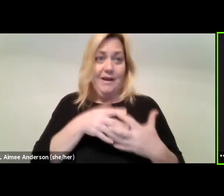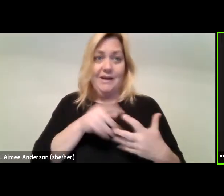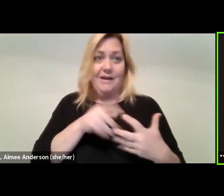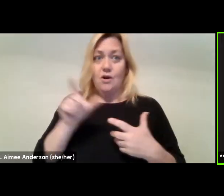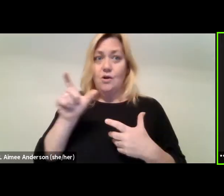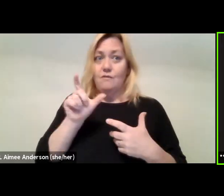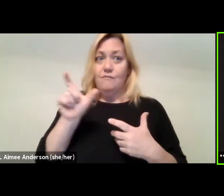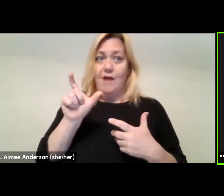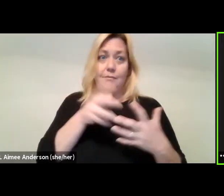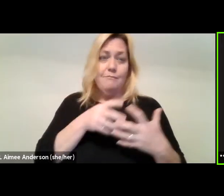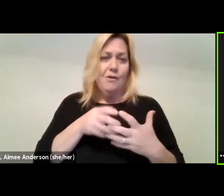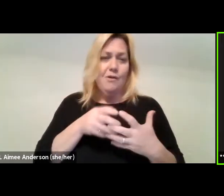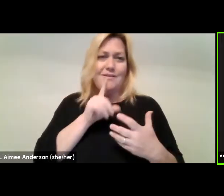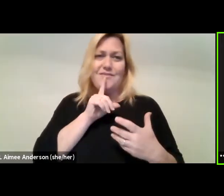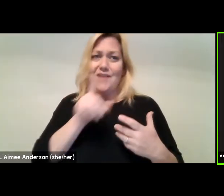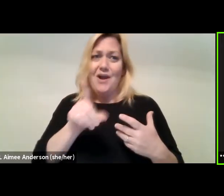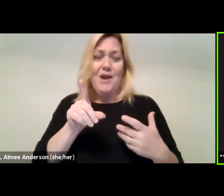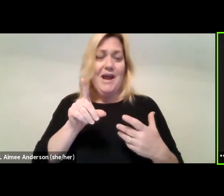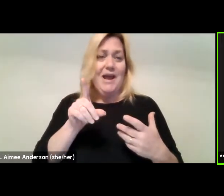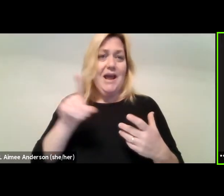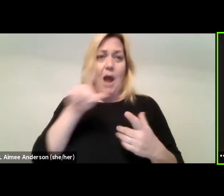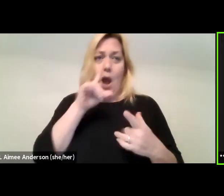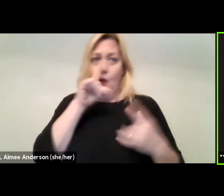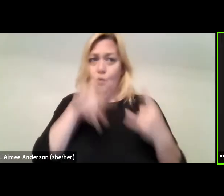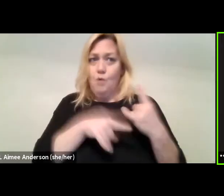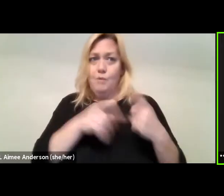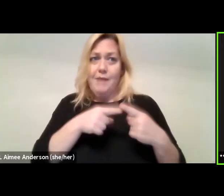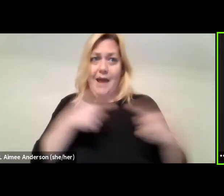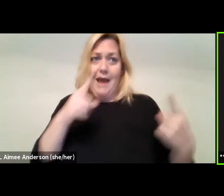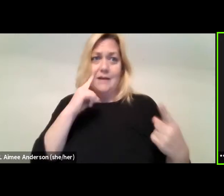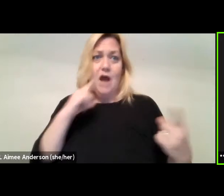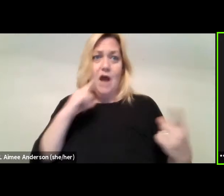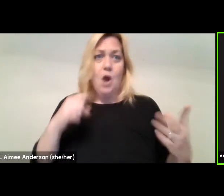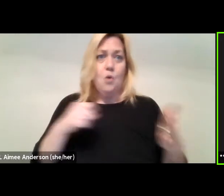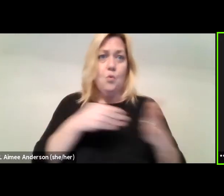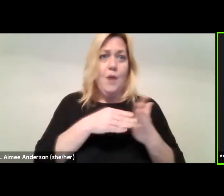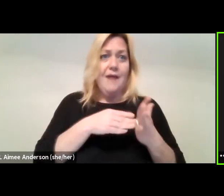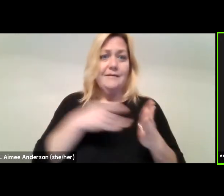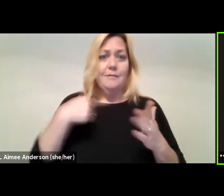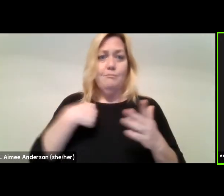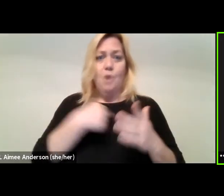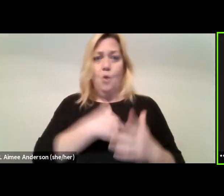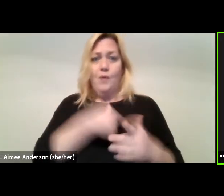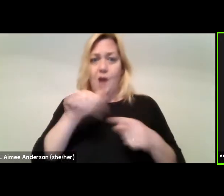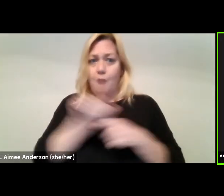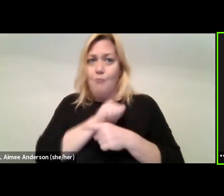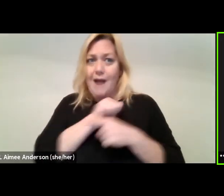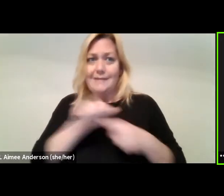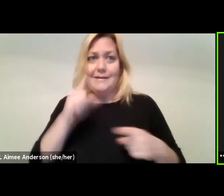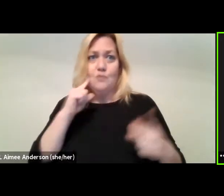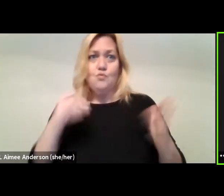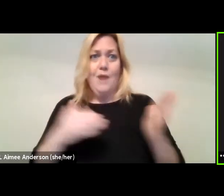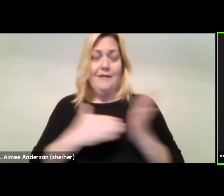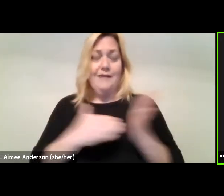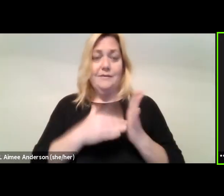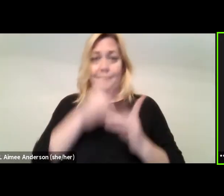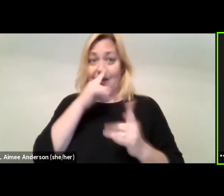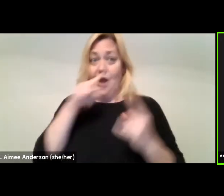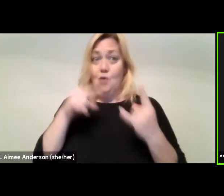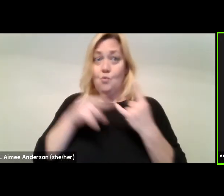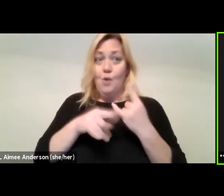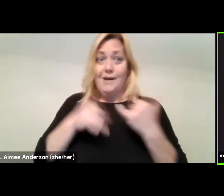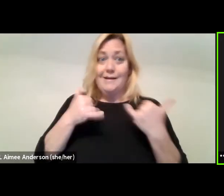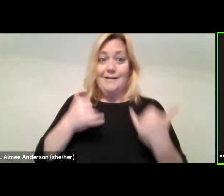that we say we want to be anti-racist while we just practice racism. It is ironic that